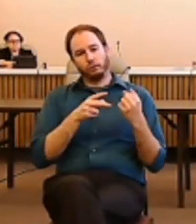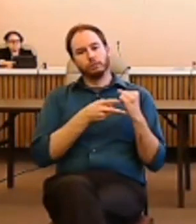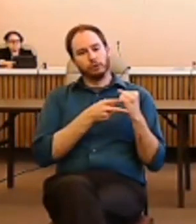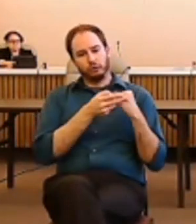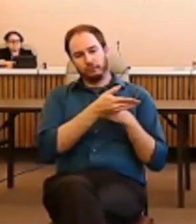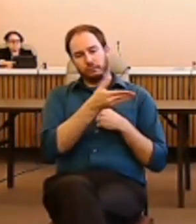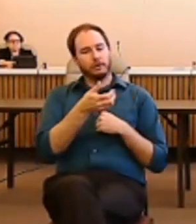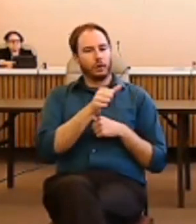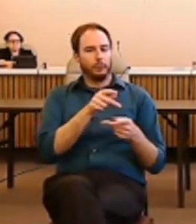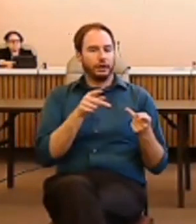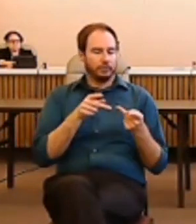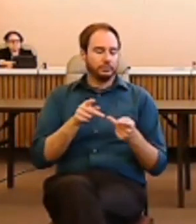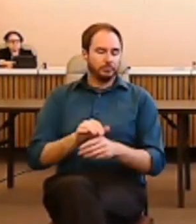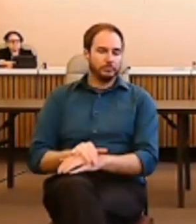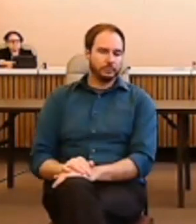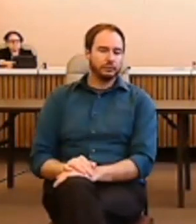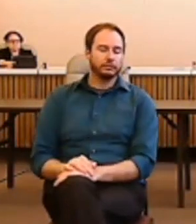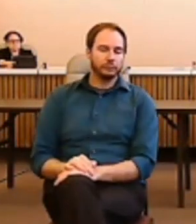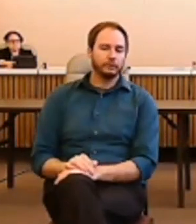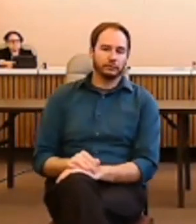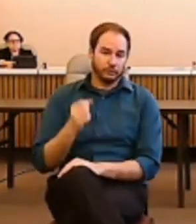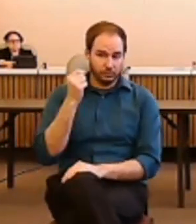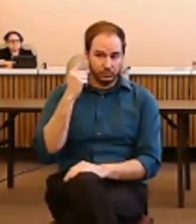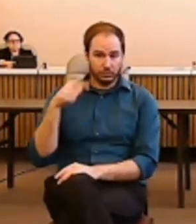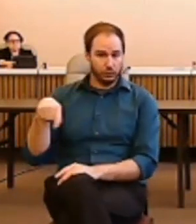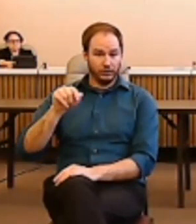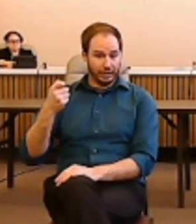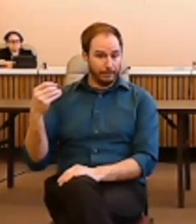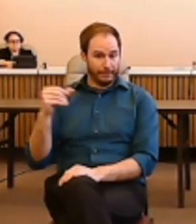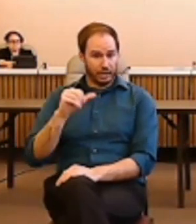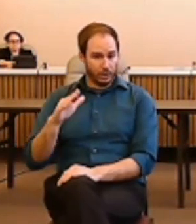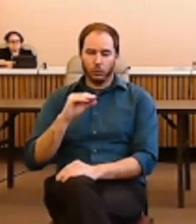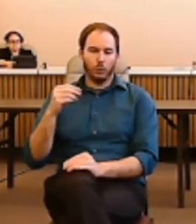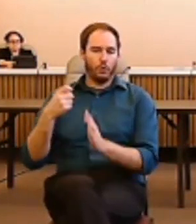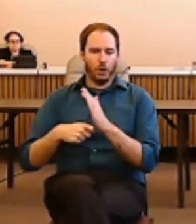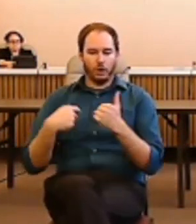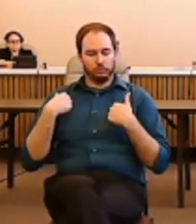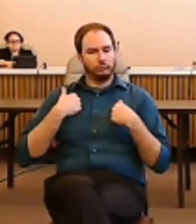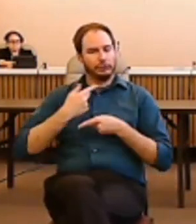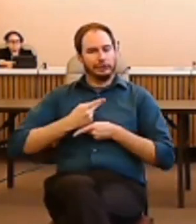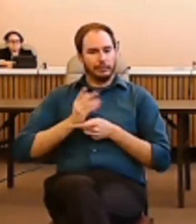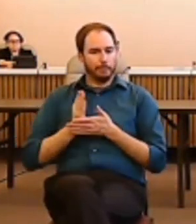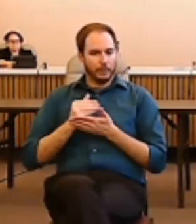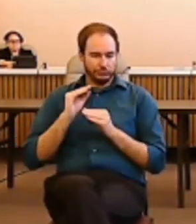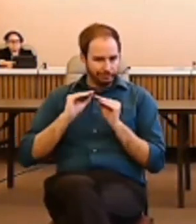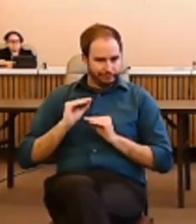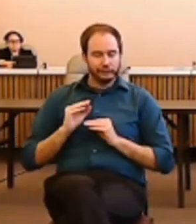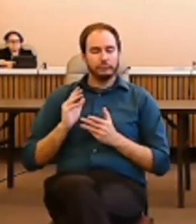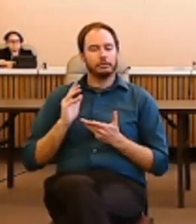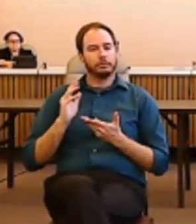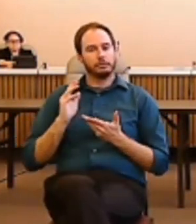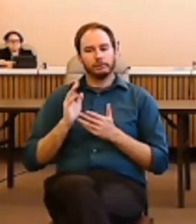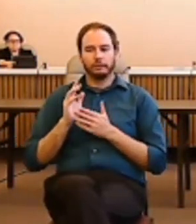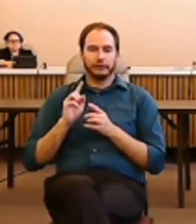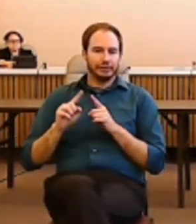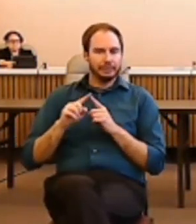in preserving it elsewhere in town at no cost to the taxpayer, I'll add. So it's all been being done through